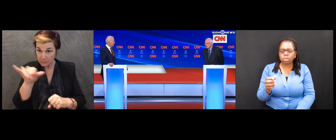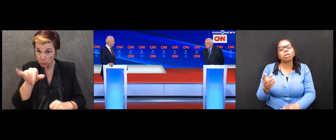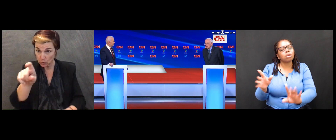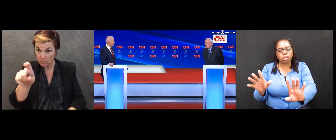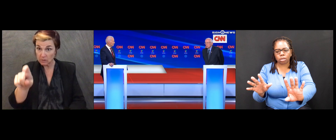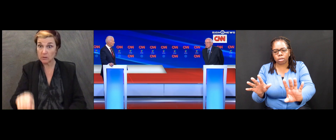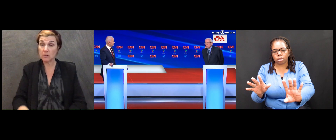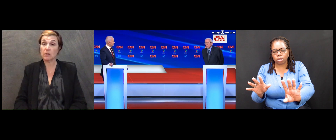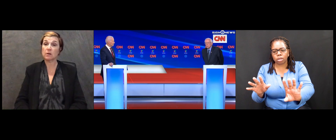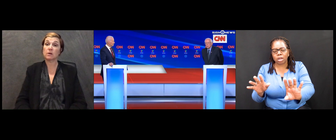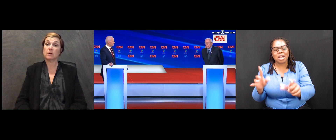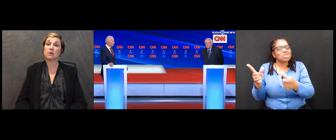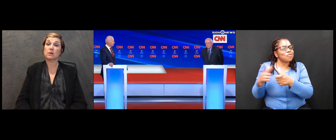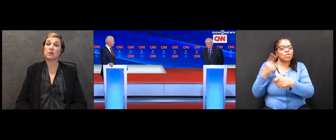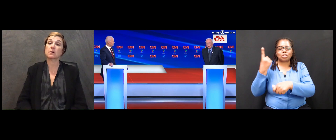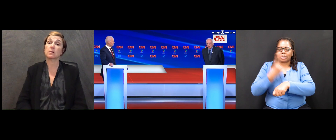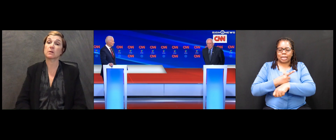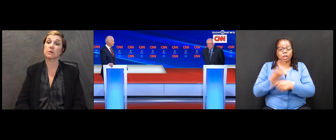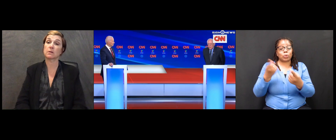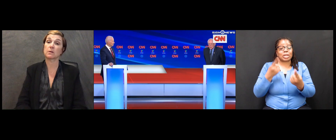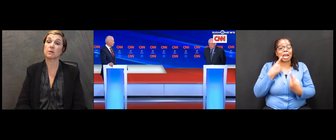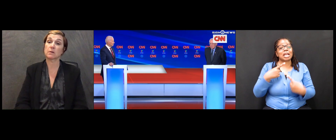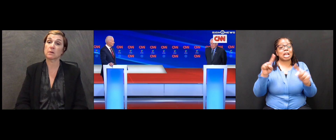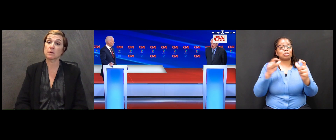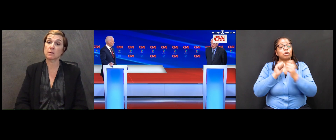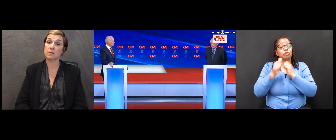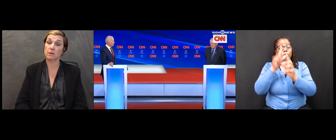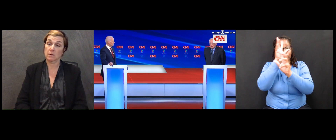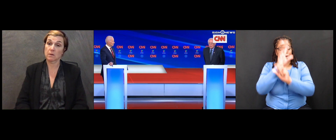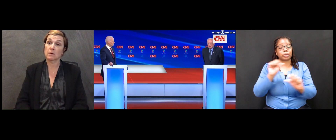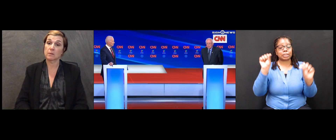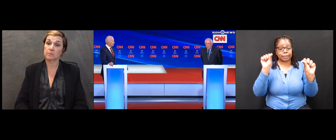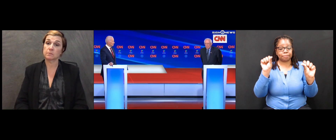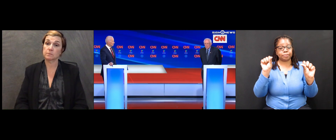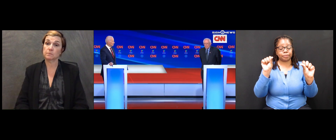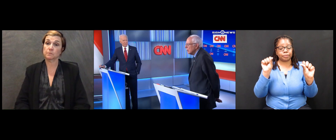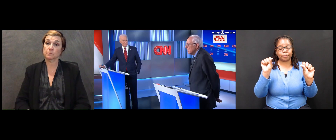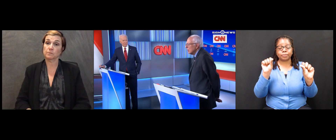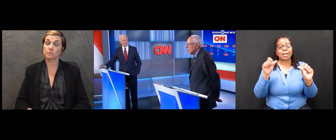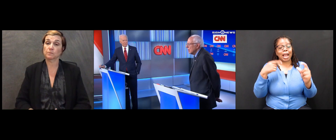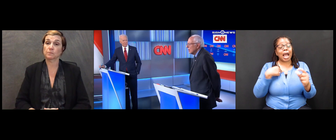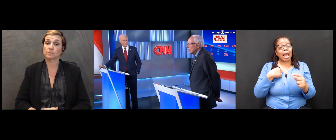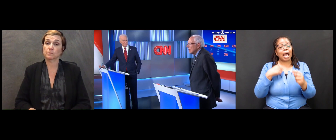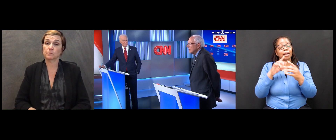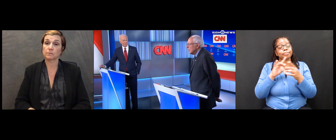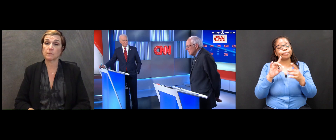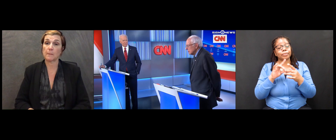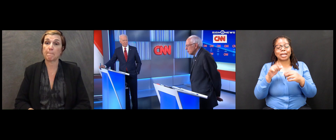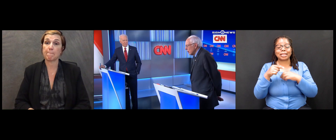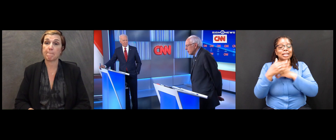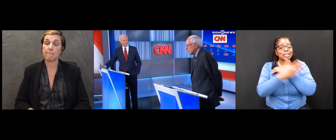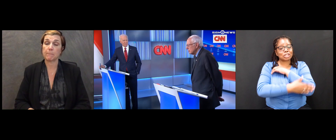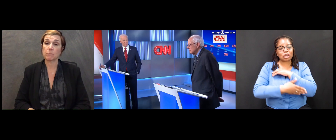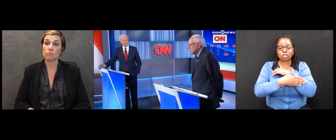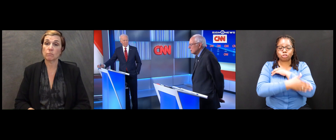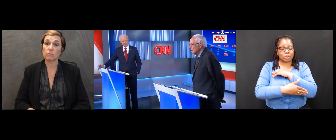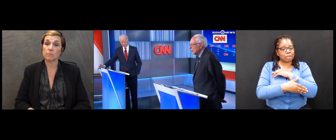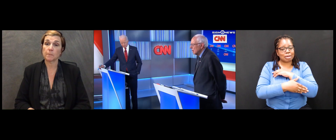when I announced my candidacy, what I said is this country cannot deal